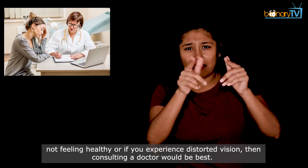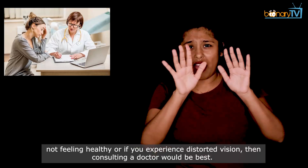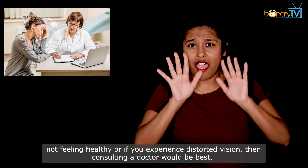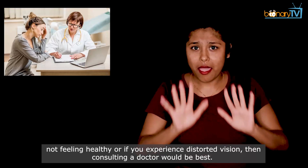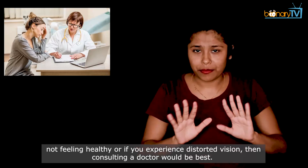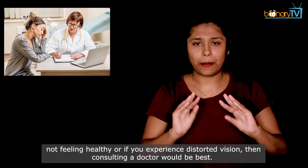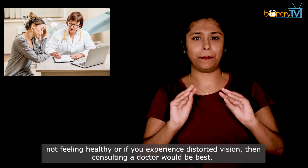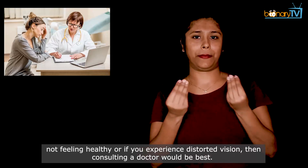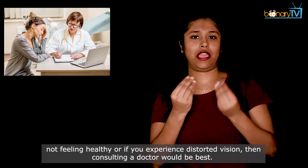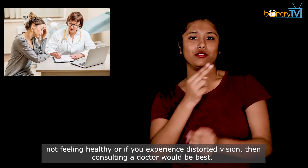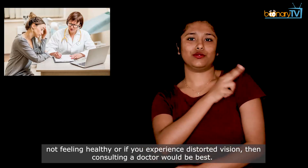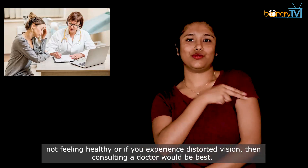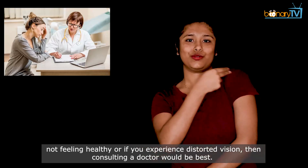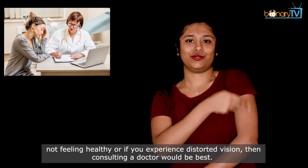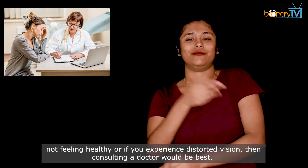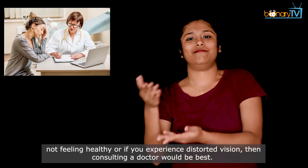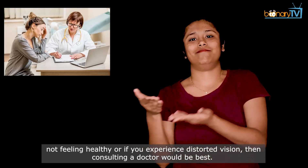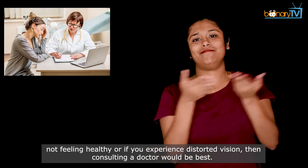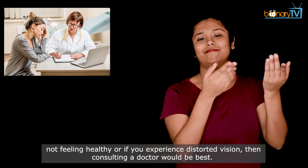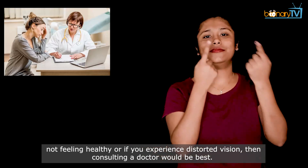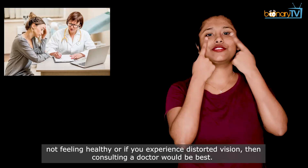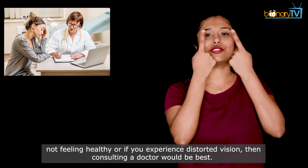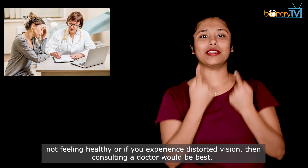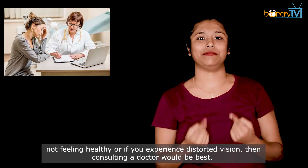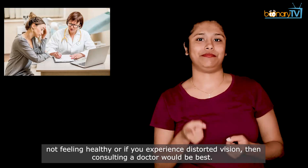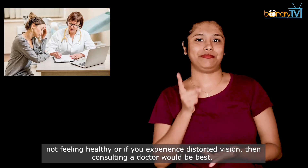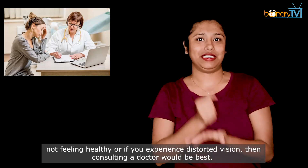then consulting a doctor would be best.